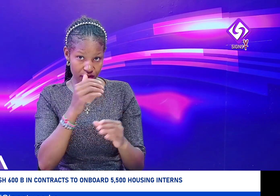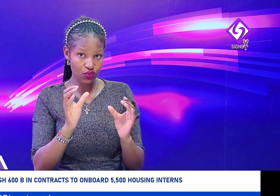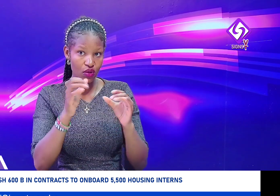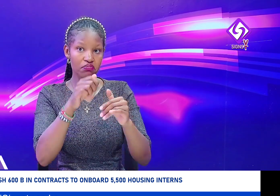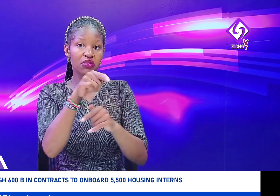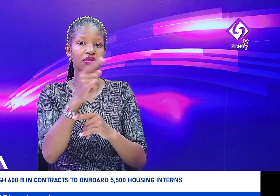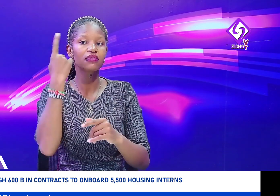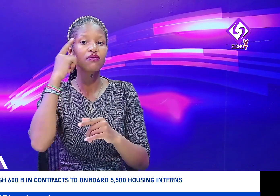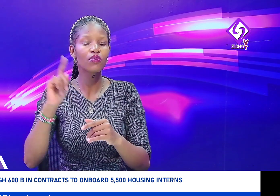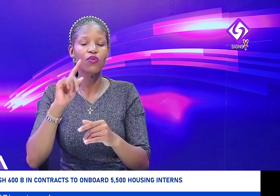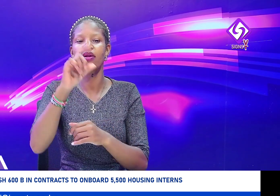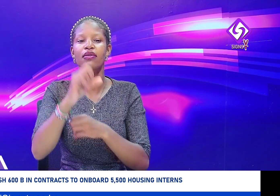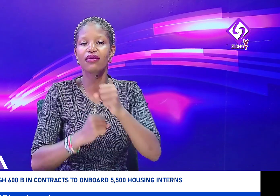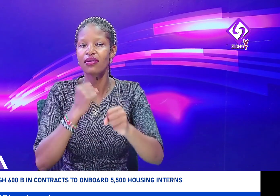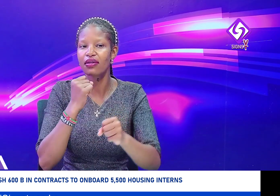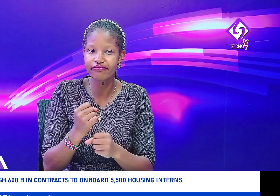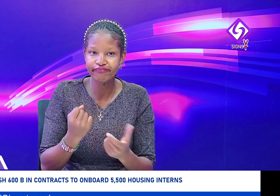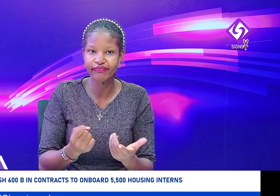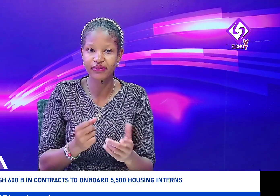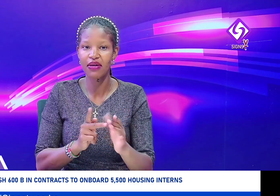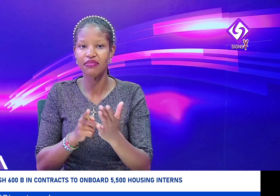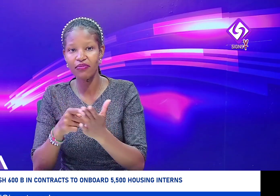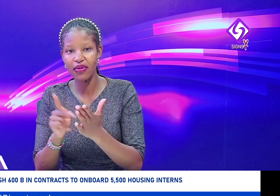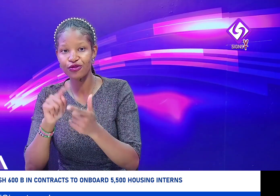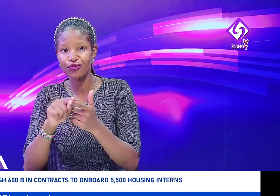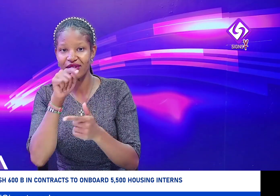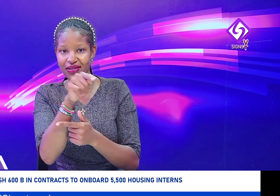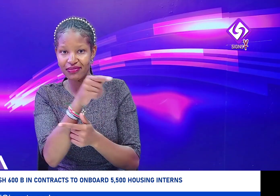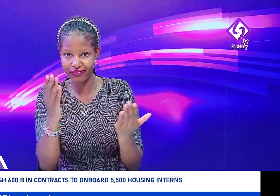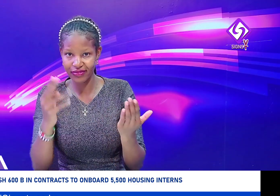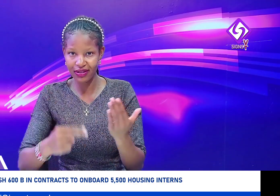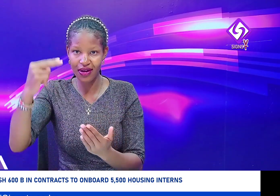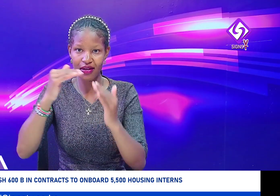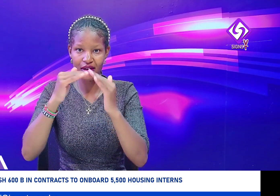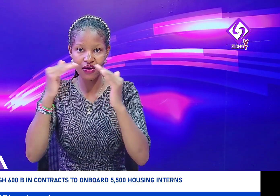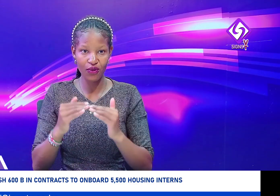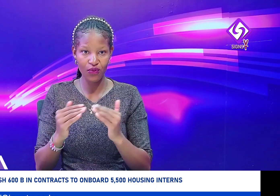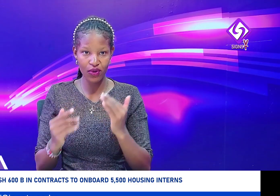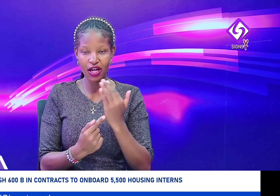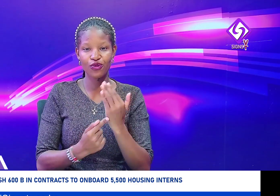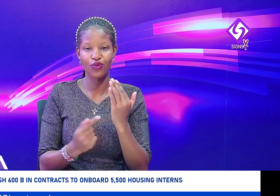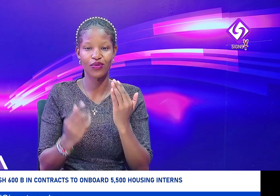consulting firms for a one-year period to gain high-level technical experience.